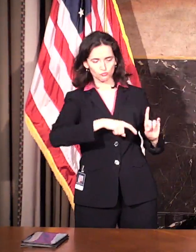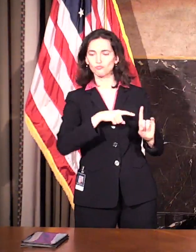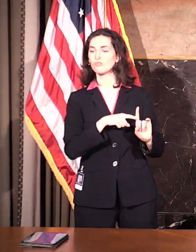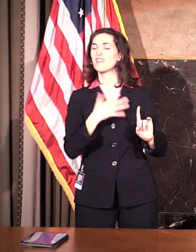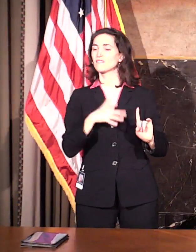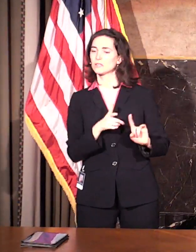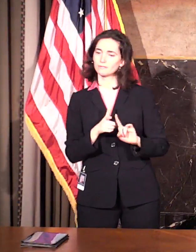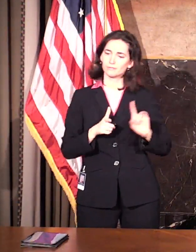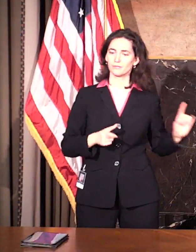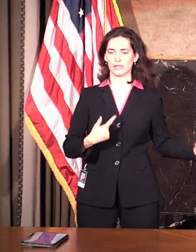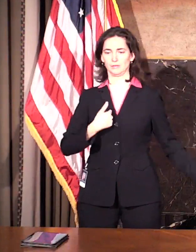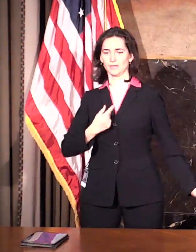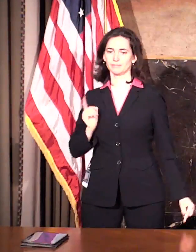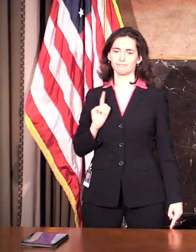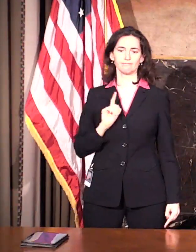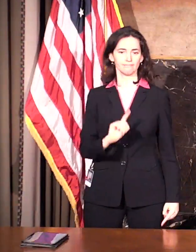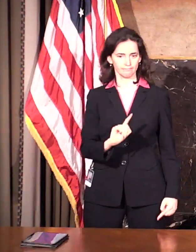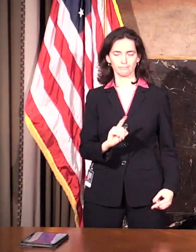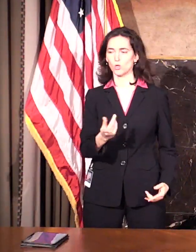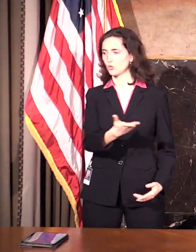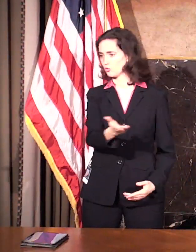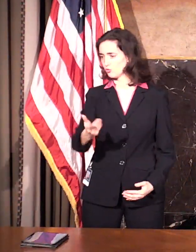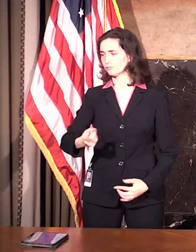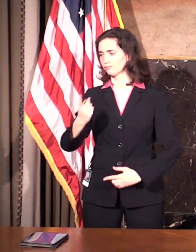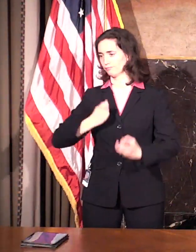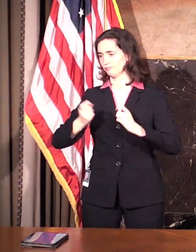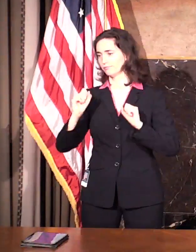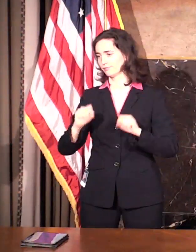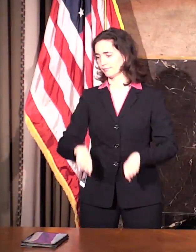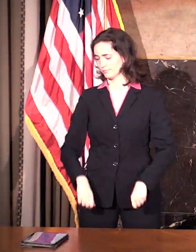then I'll take some of your questions as well.